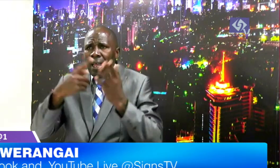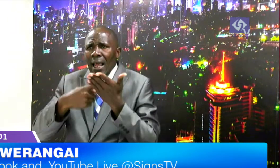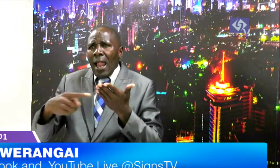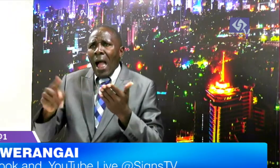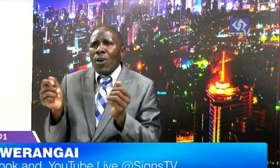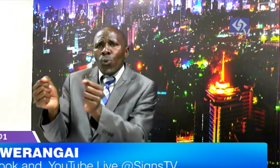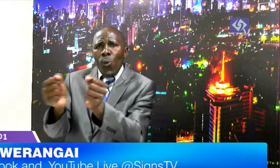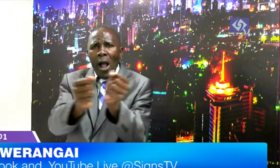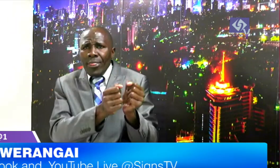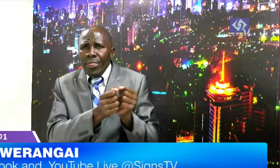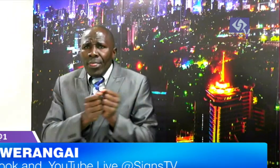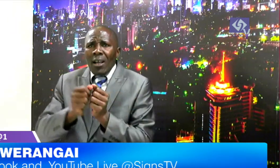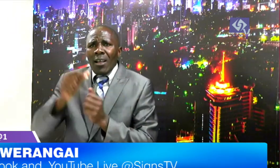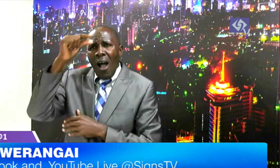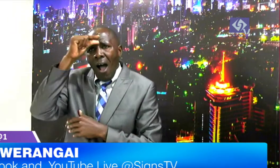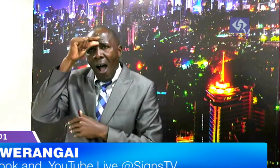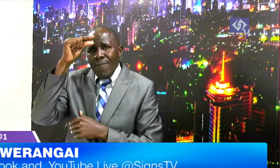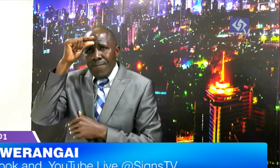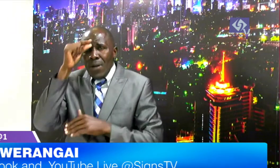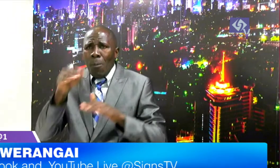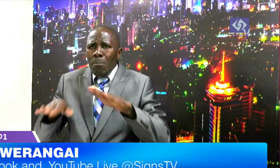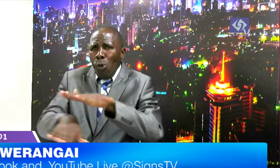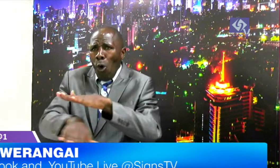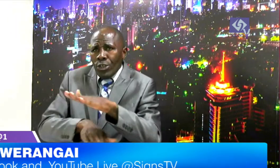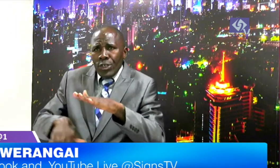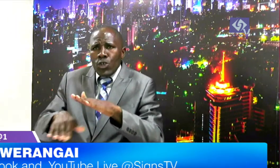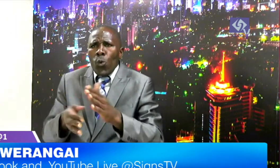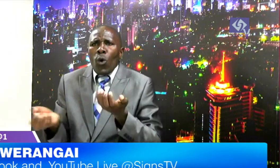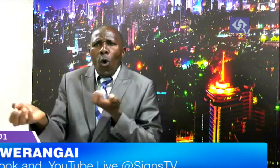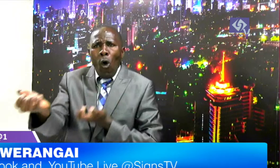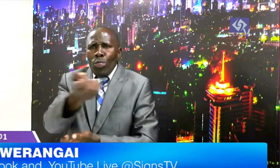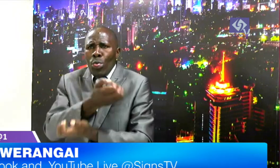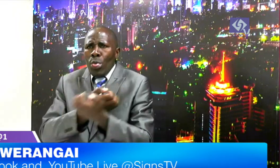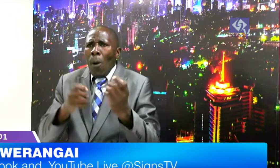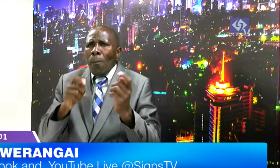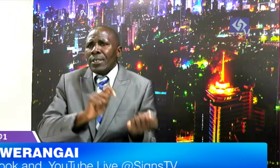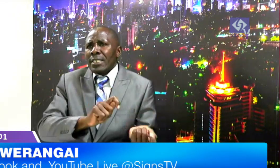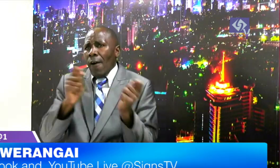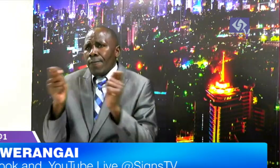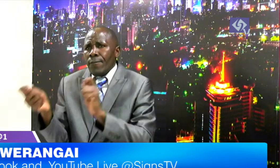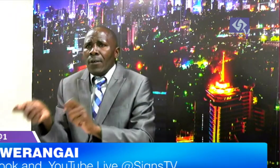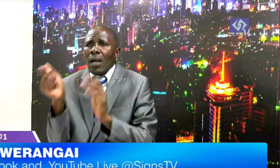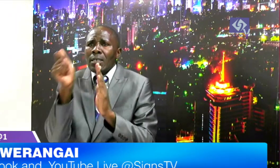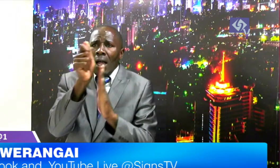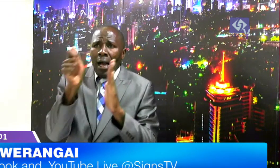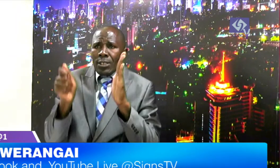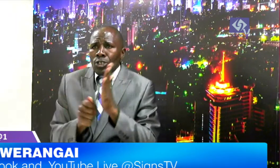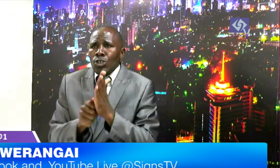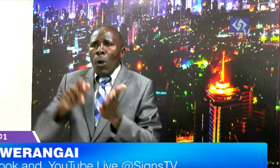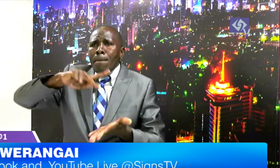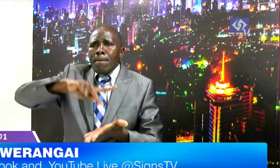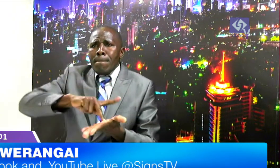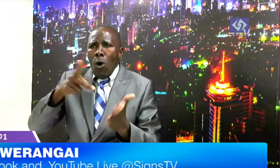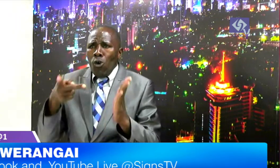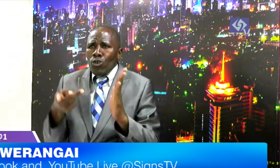Over 4,000 water pans will also be refurbished as part of this initiative, aligned with the